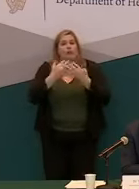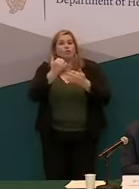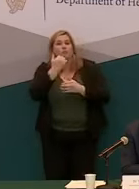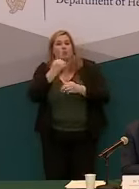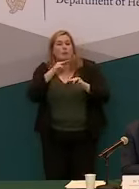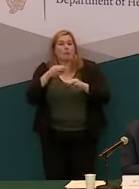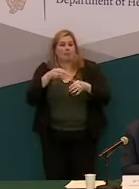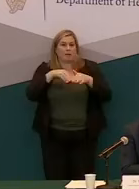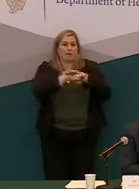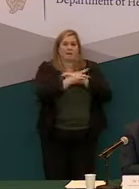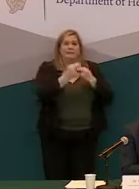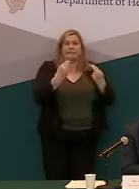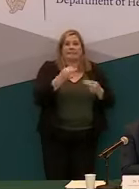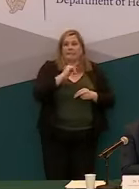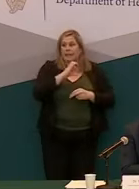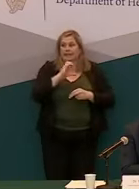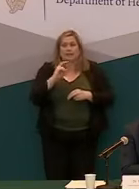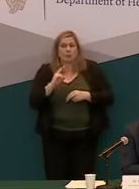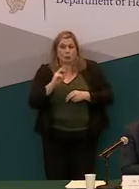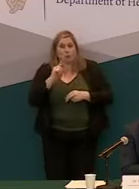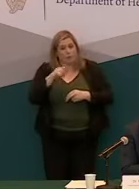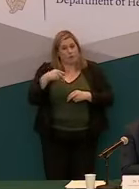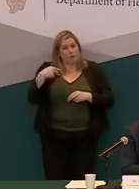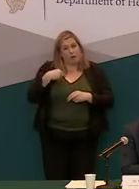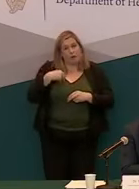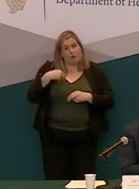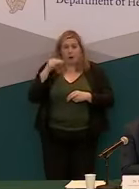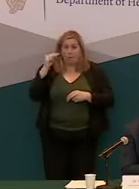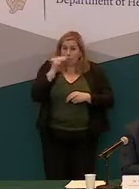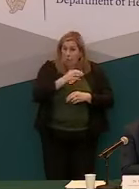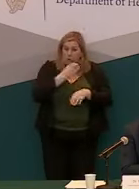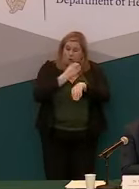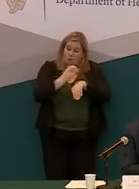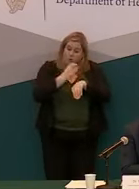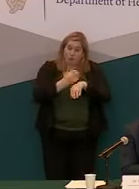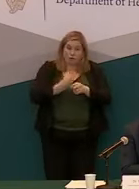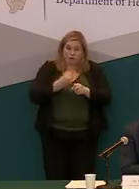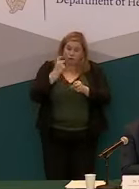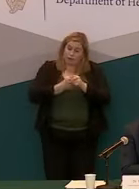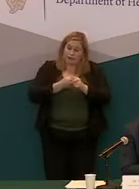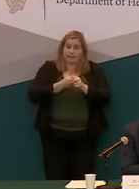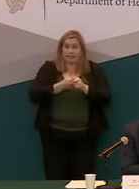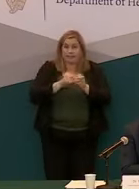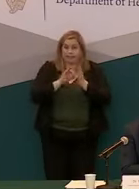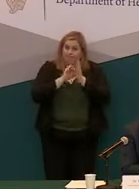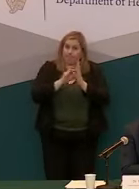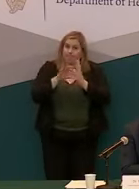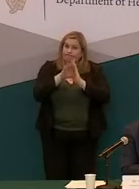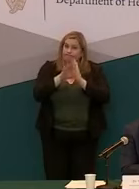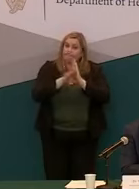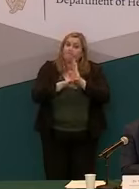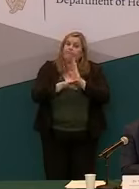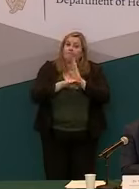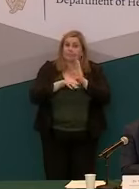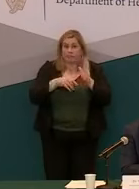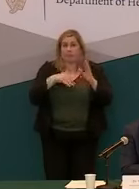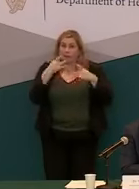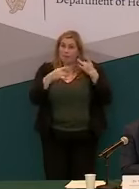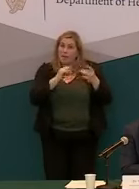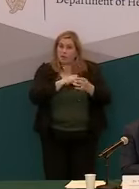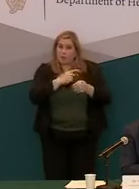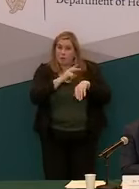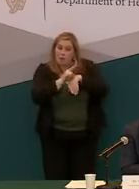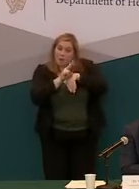very prudent step to continue the current measures until we are absolutely certain that not only do models tell us they're working,